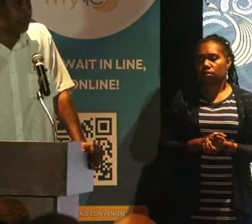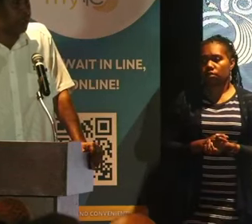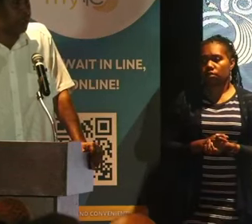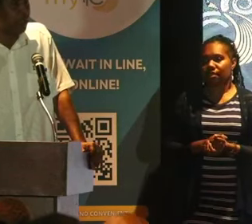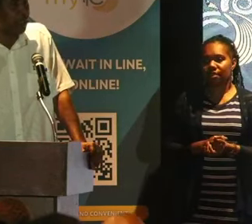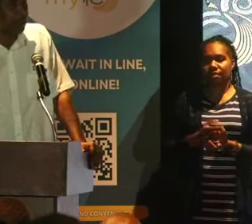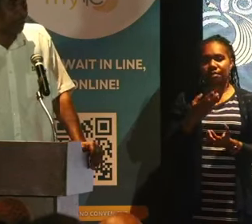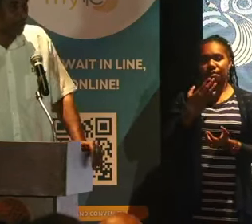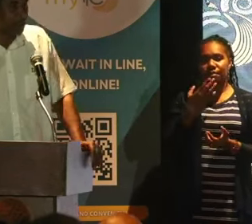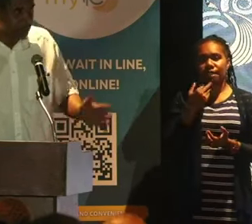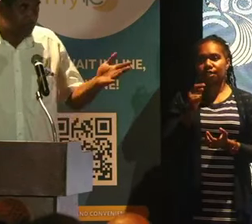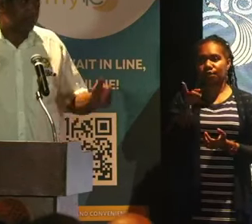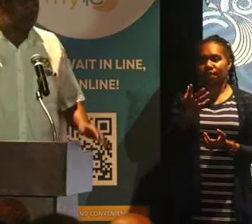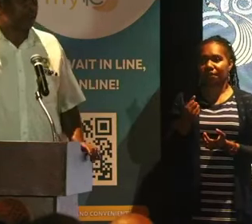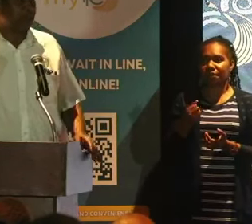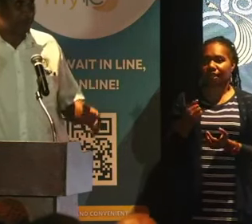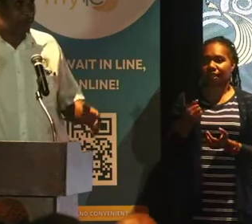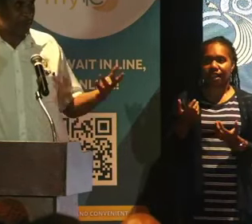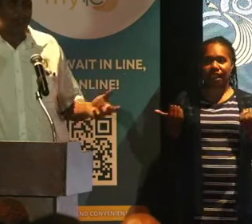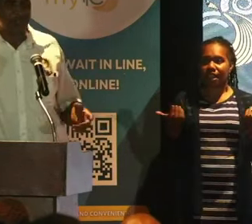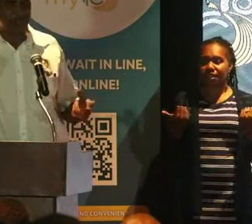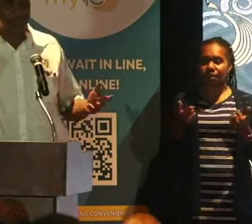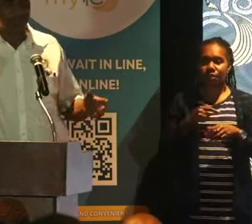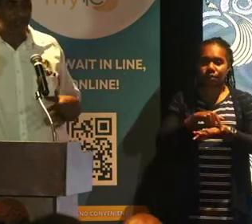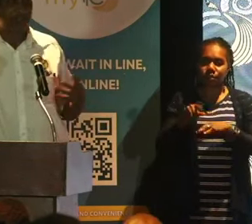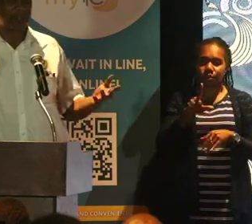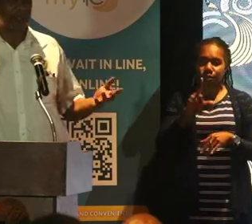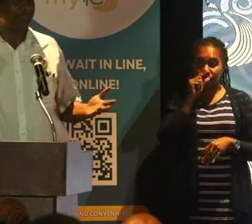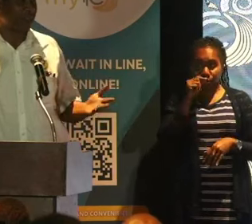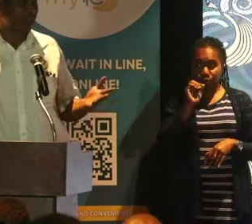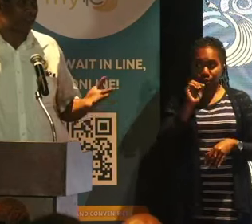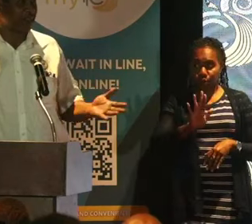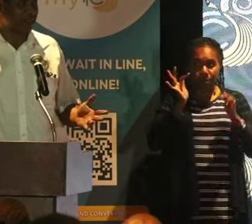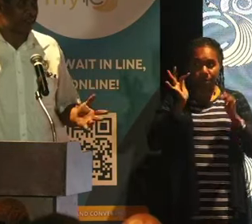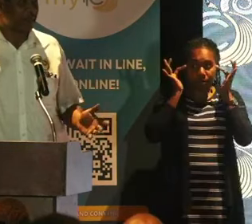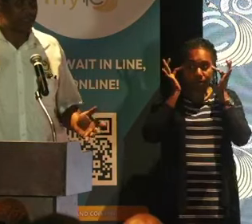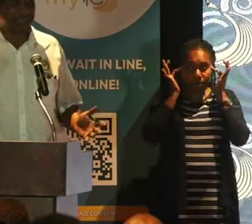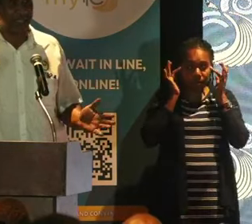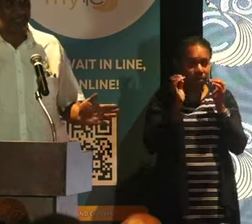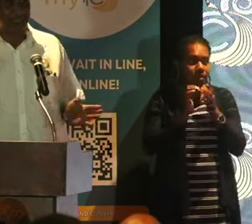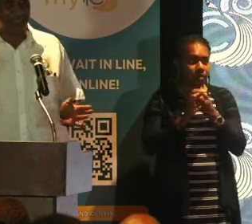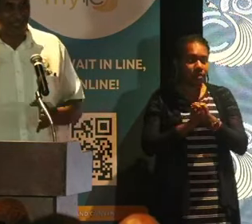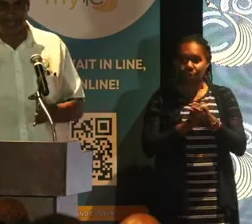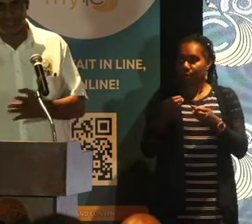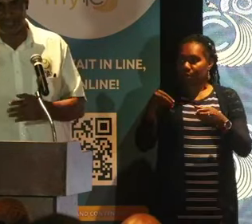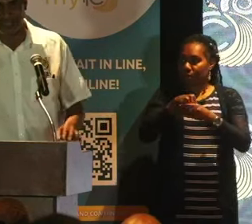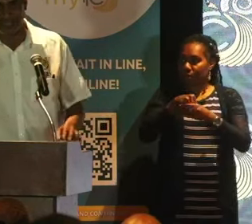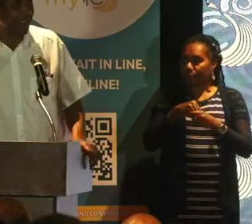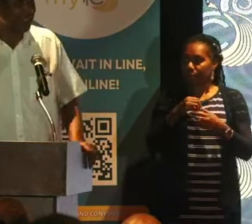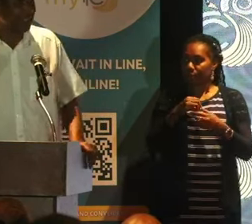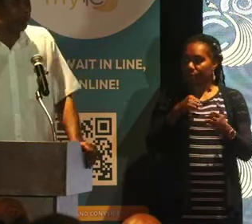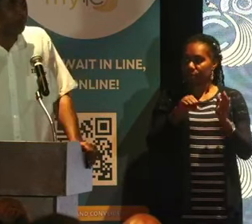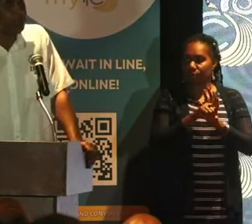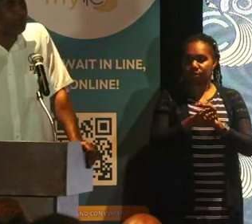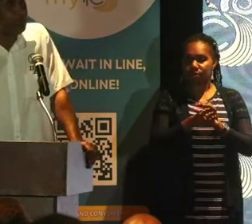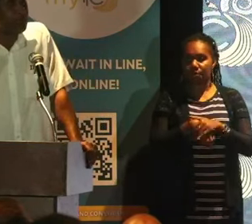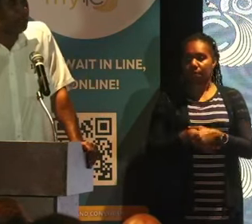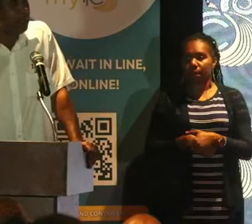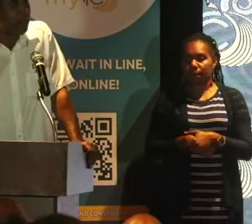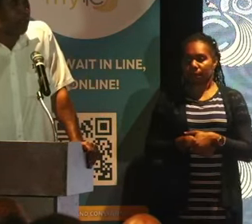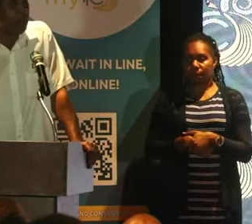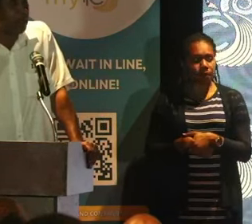it. But firstly, let me thank you for introducing yourself. Now I can address you as Thomas. All the others did not. So Thomas.